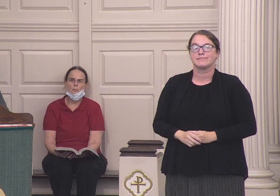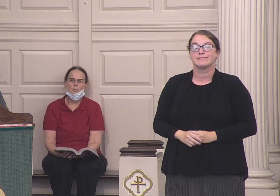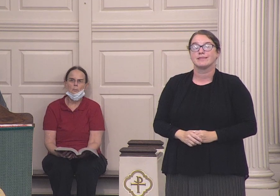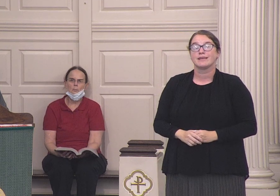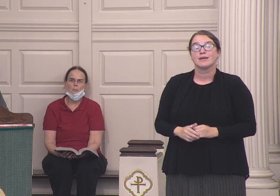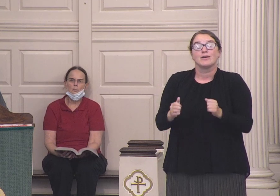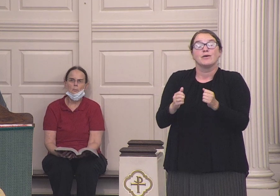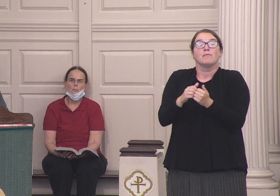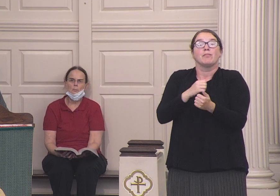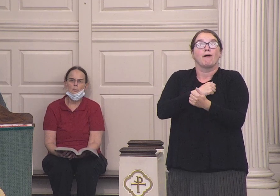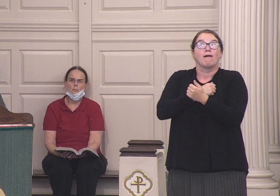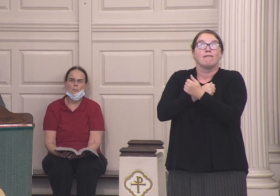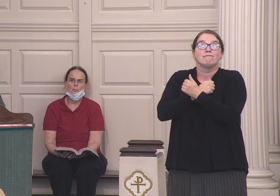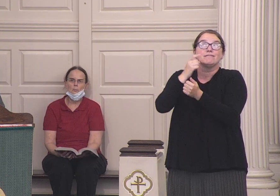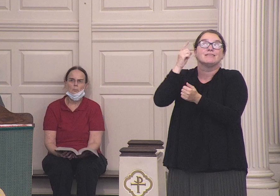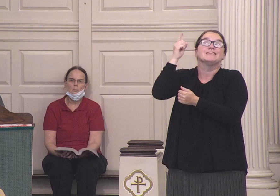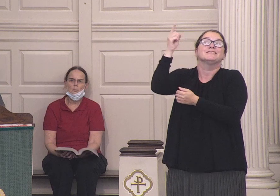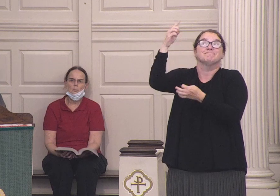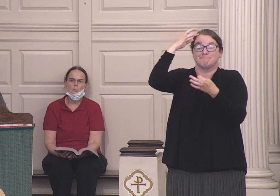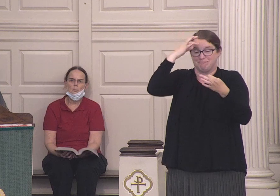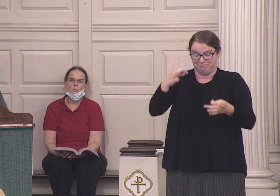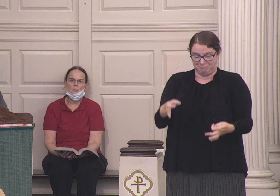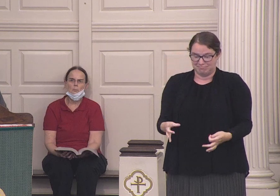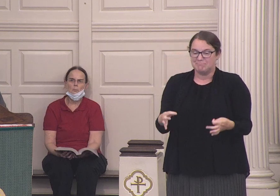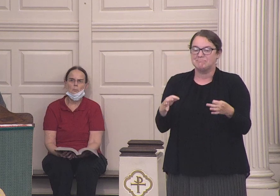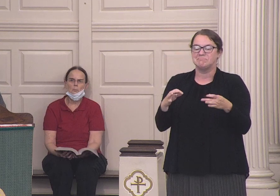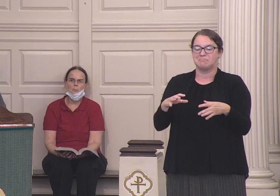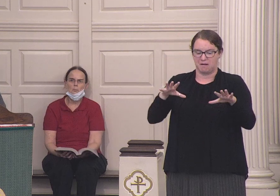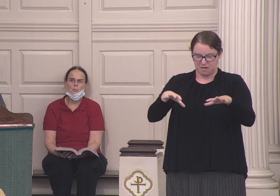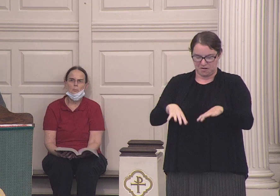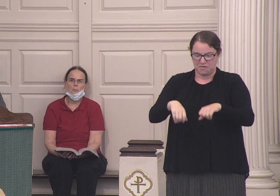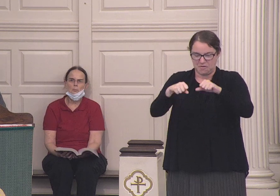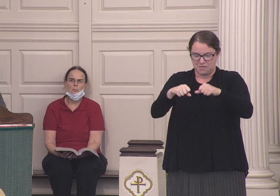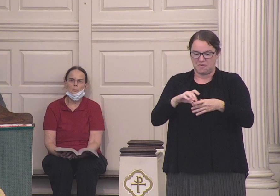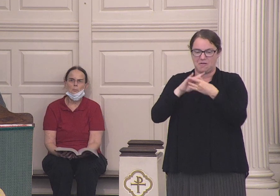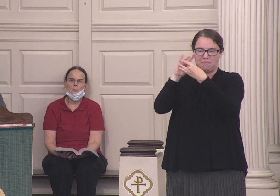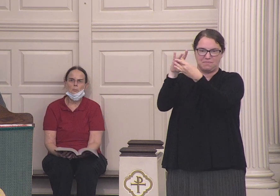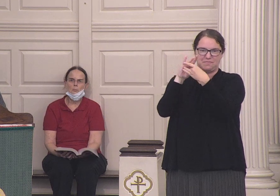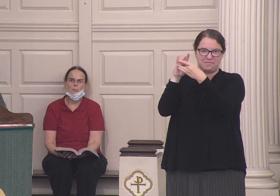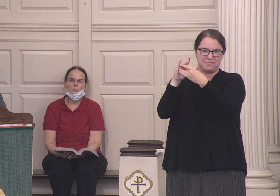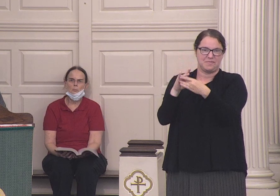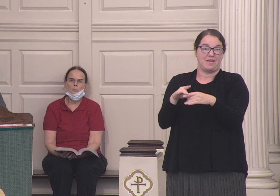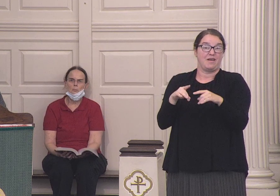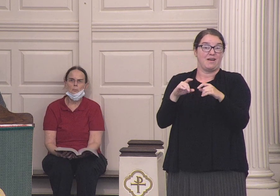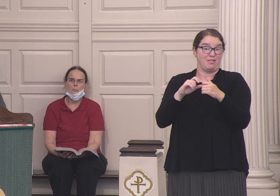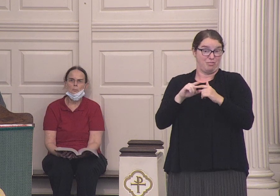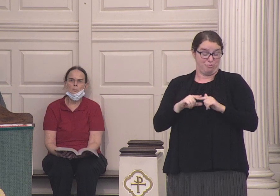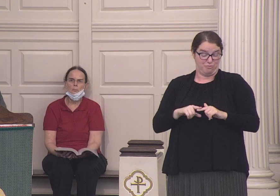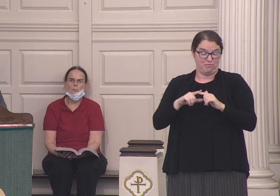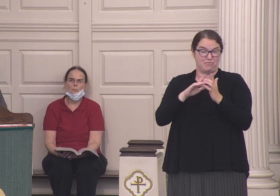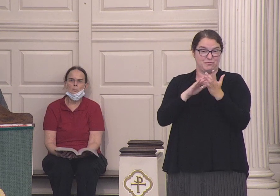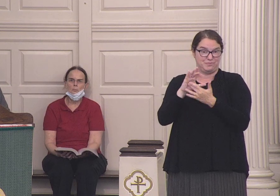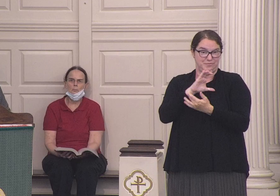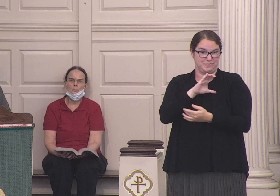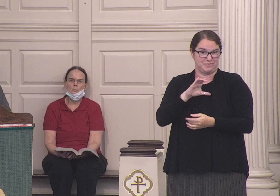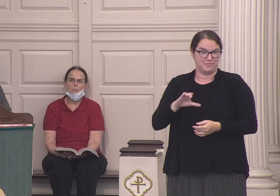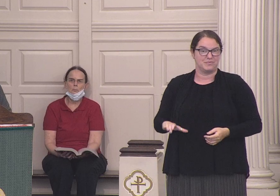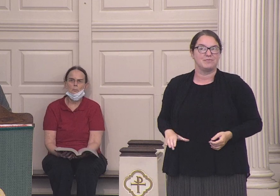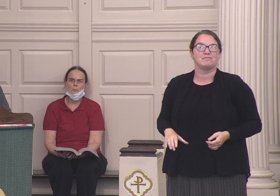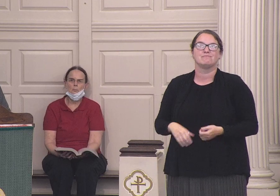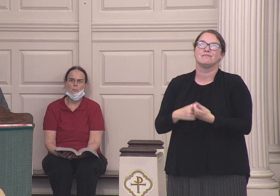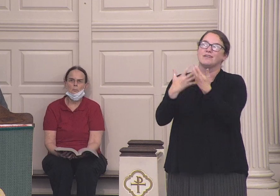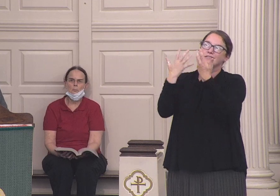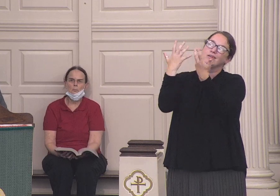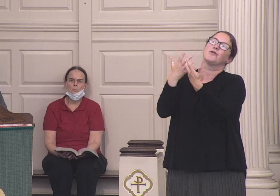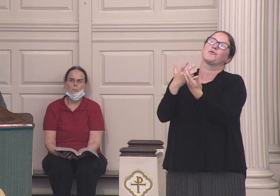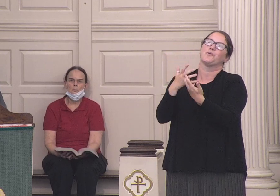In love, he destined us for adoption to himself through Jesus Christ, in accord with the favor of his